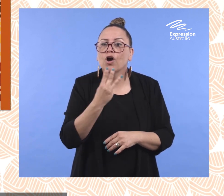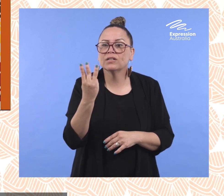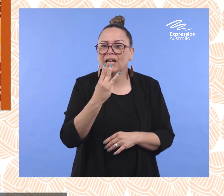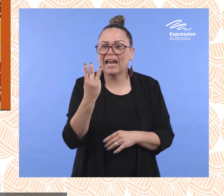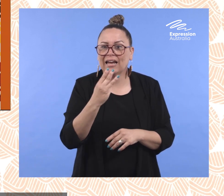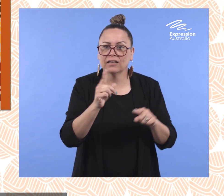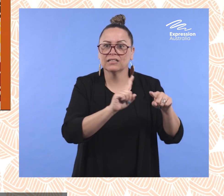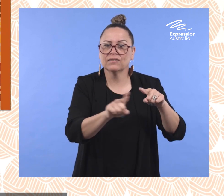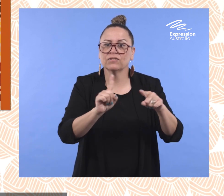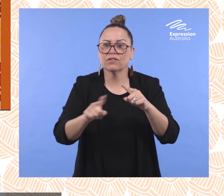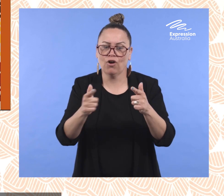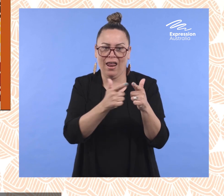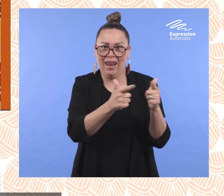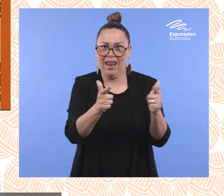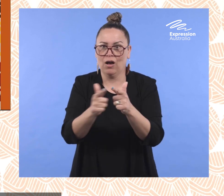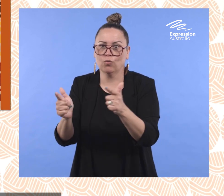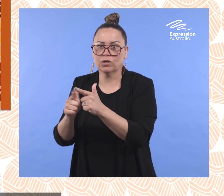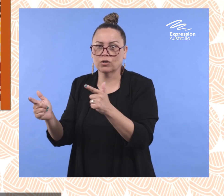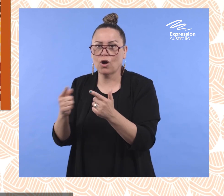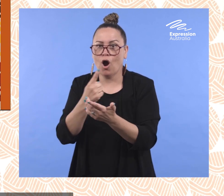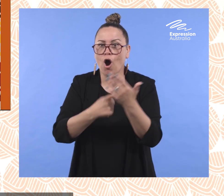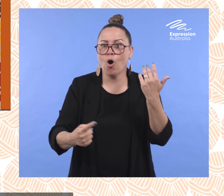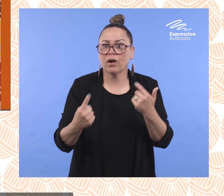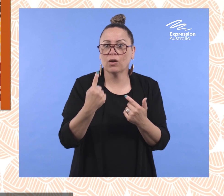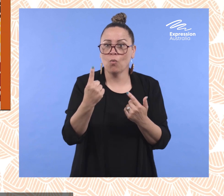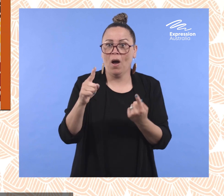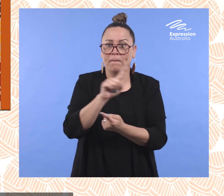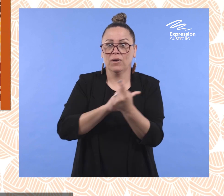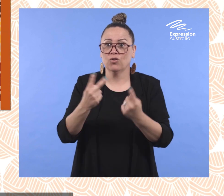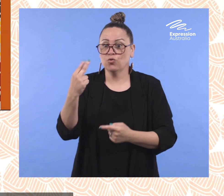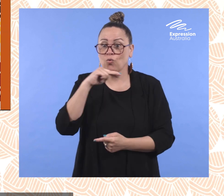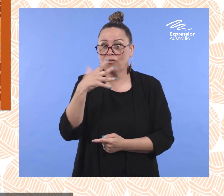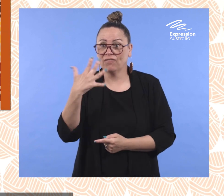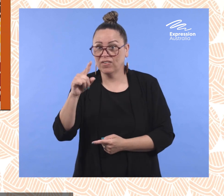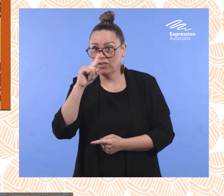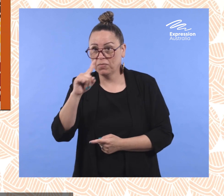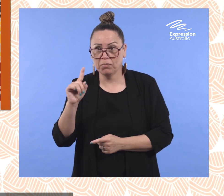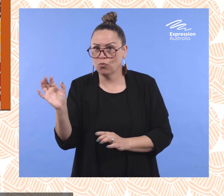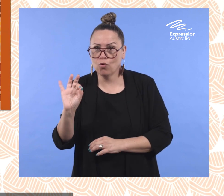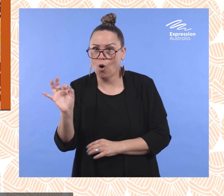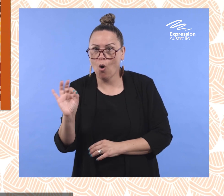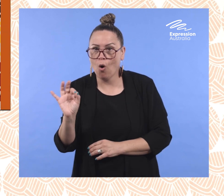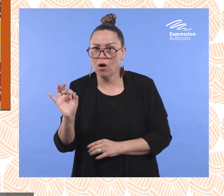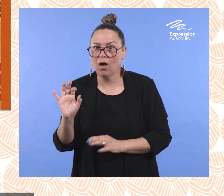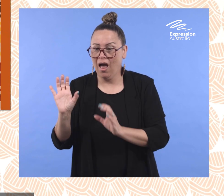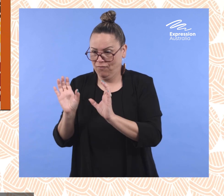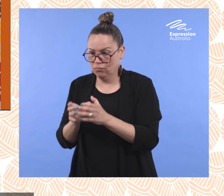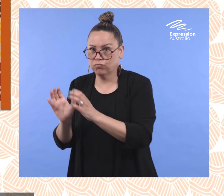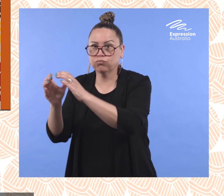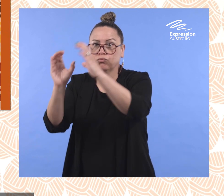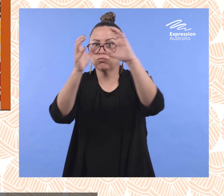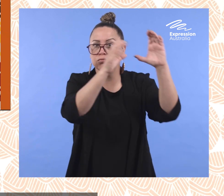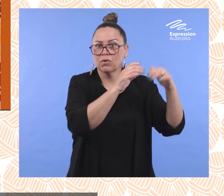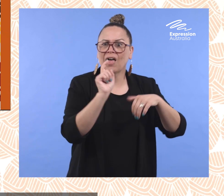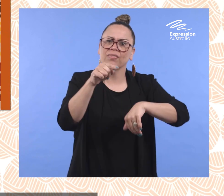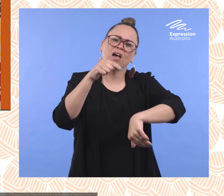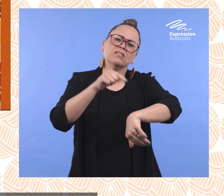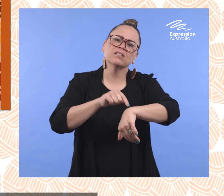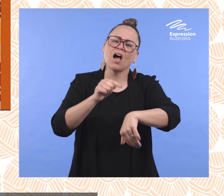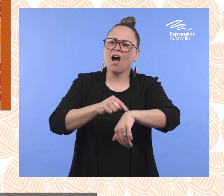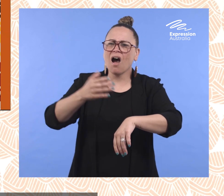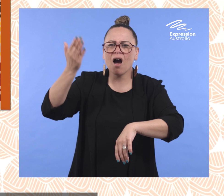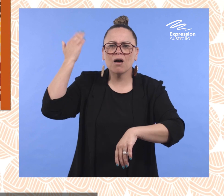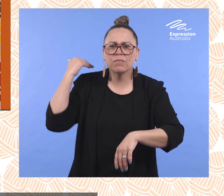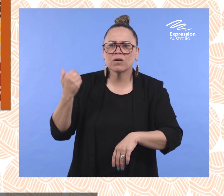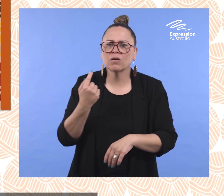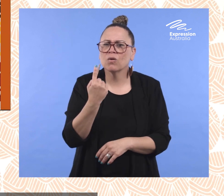13 dialogues across the country. So it wasn't just this one meeting of 250 people. Yeah. At that time, they rejected